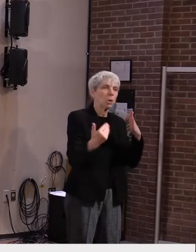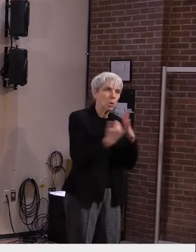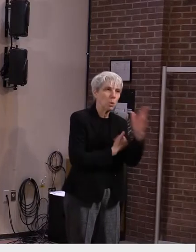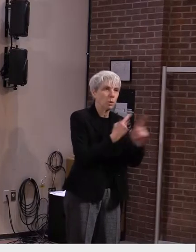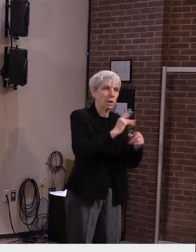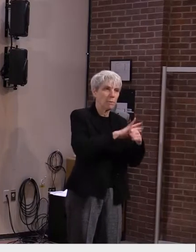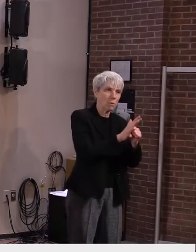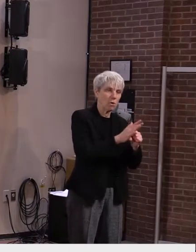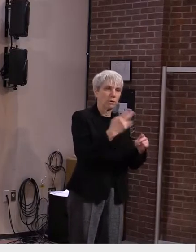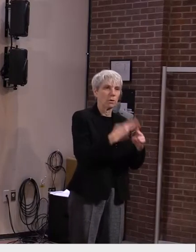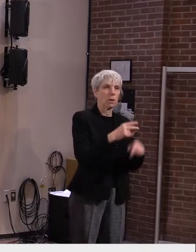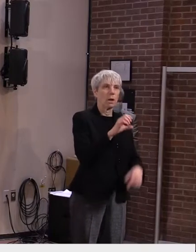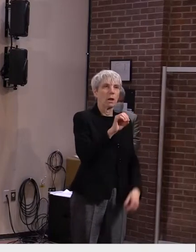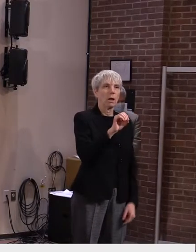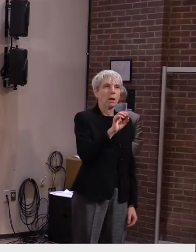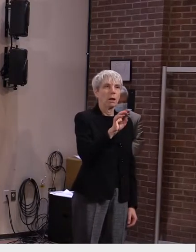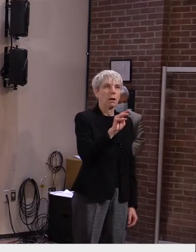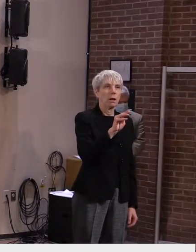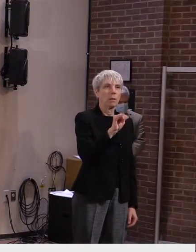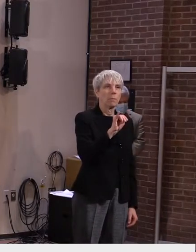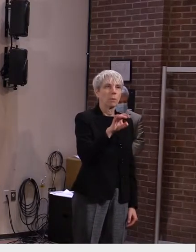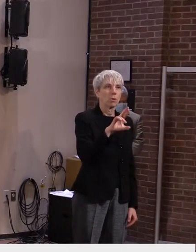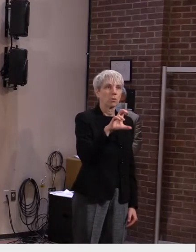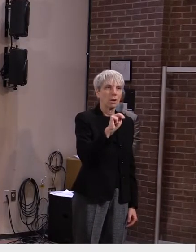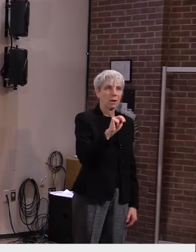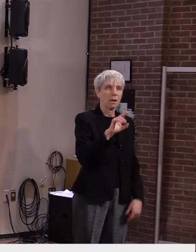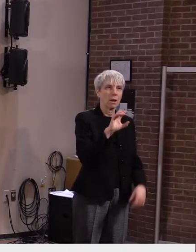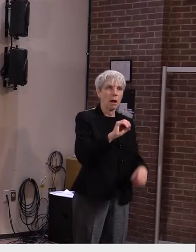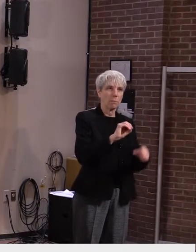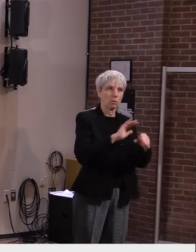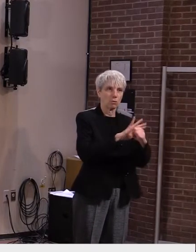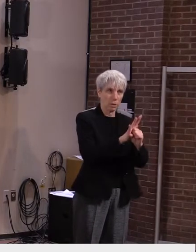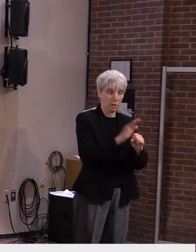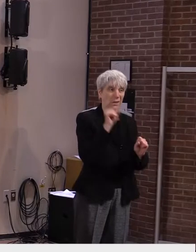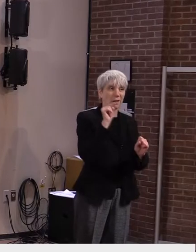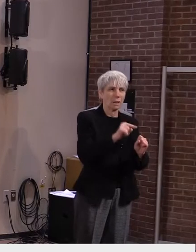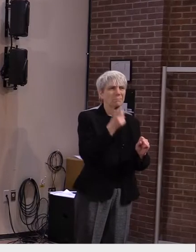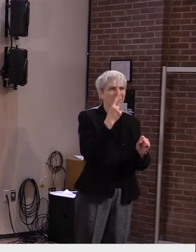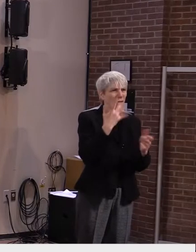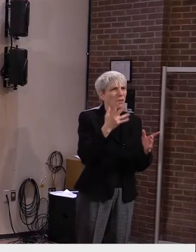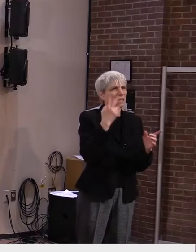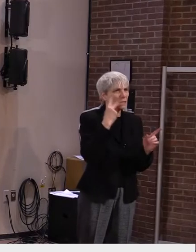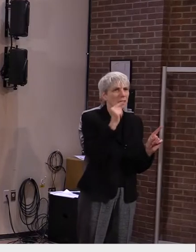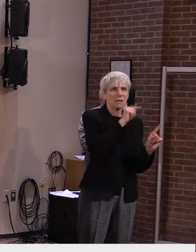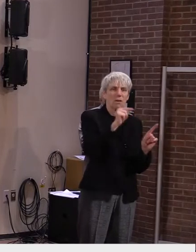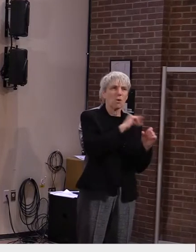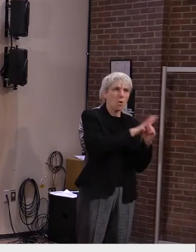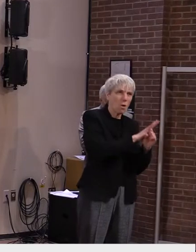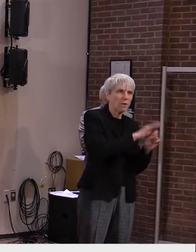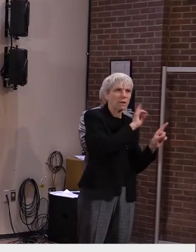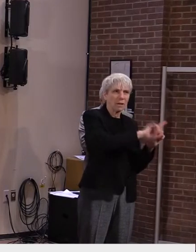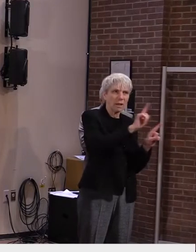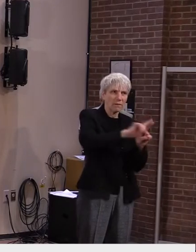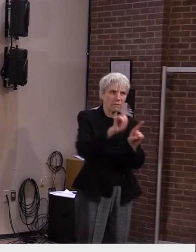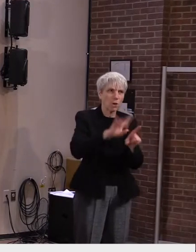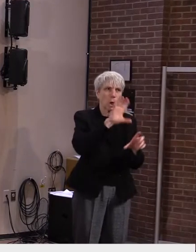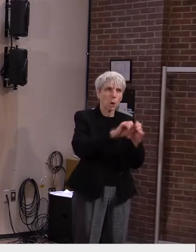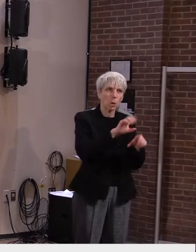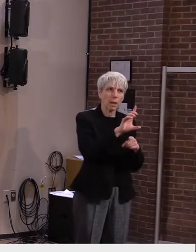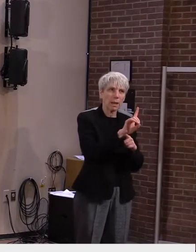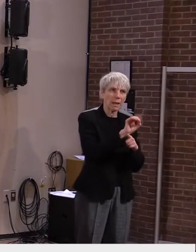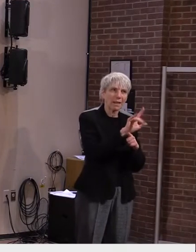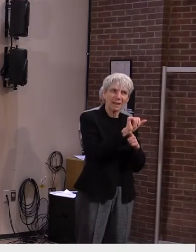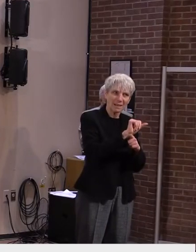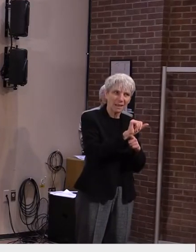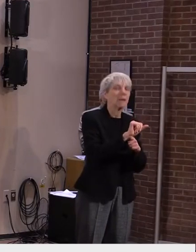Omicron. We've already seen several mutations and variants of the virus that causes COVID-19.